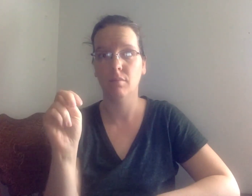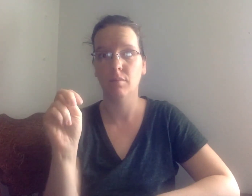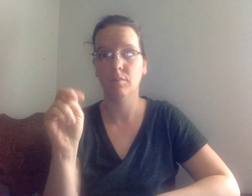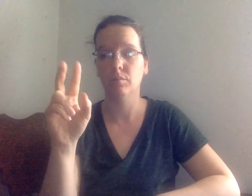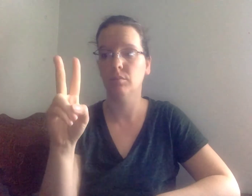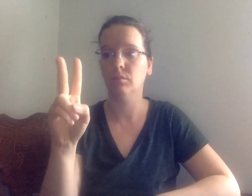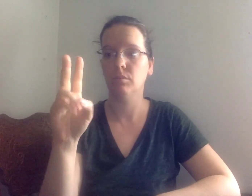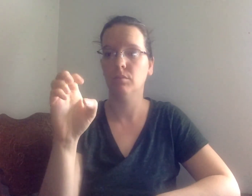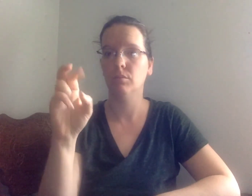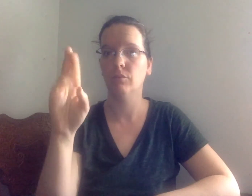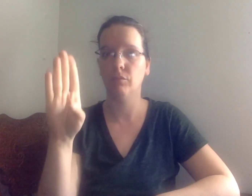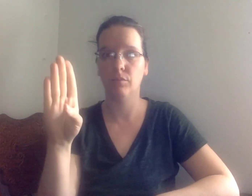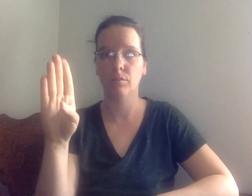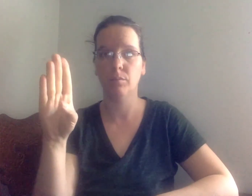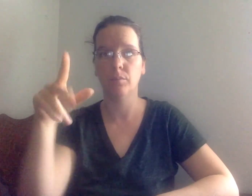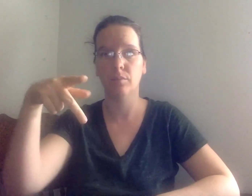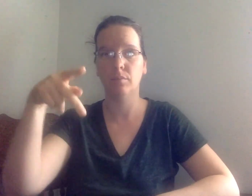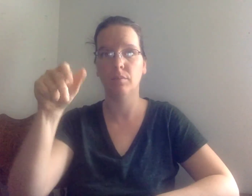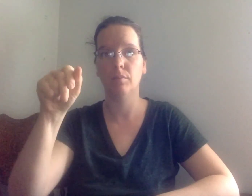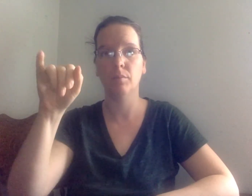for noun-verb pairs.